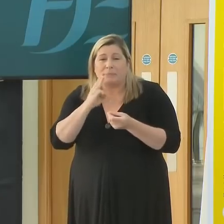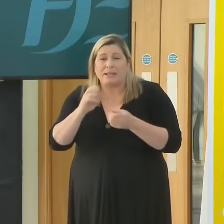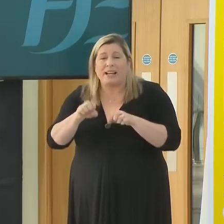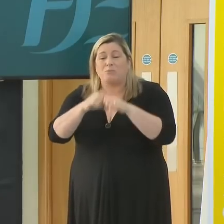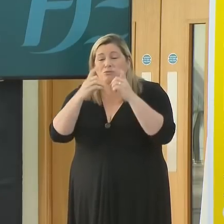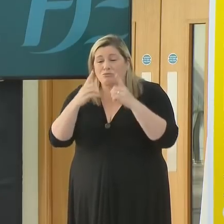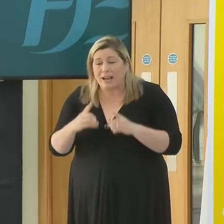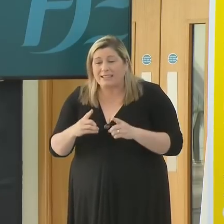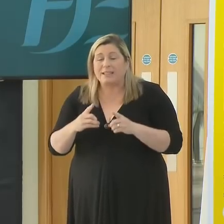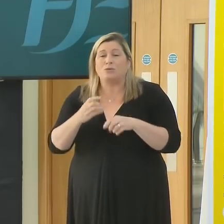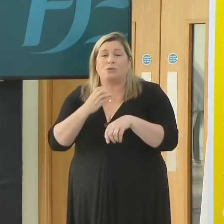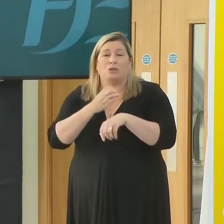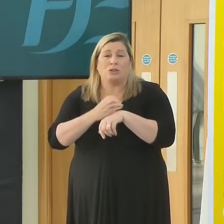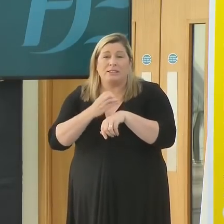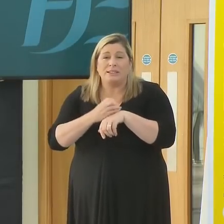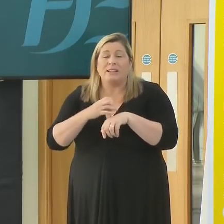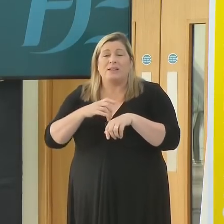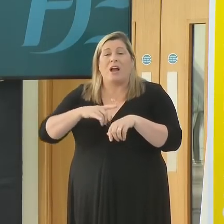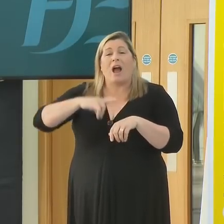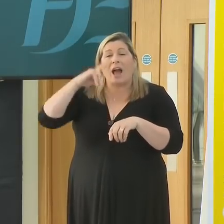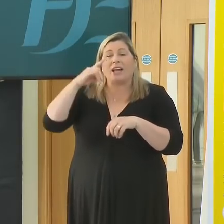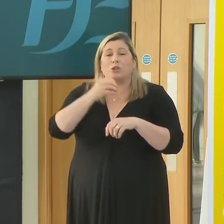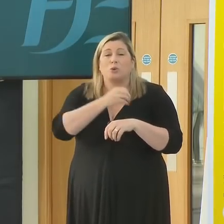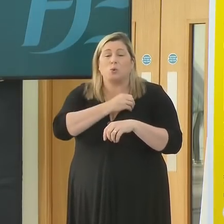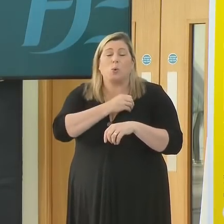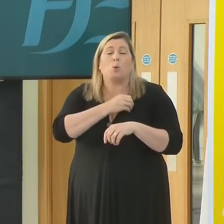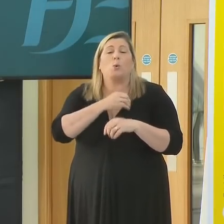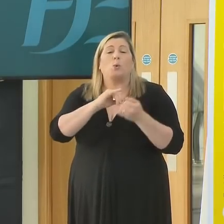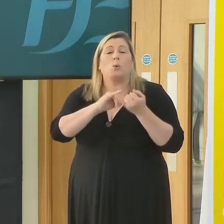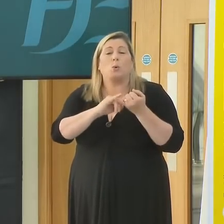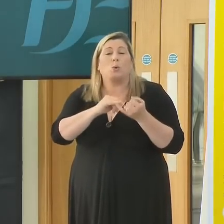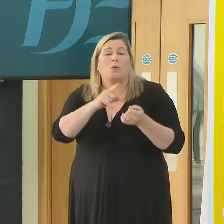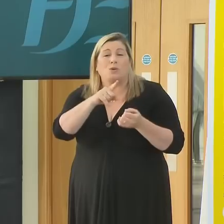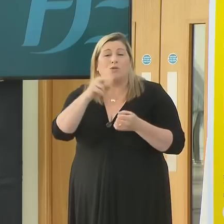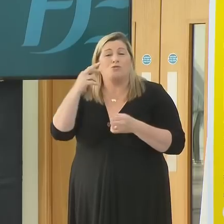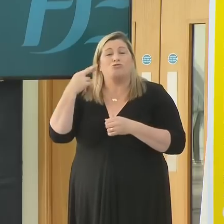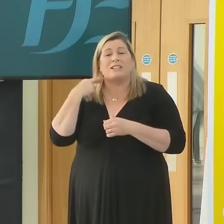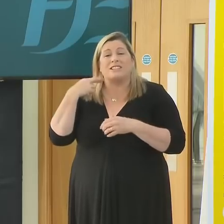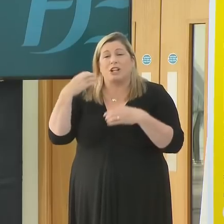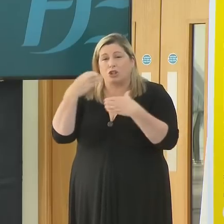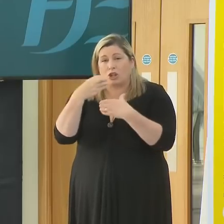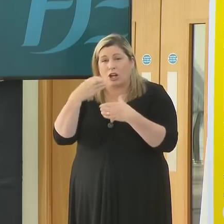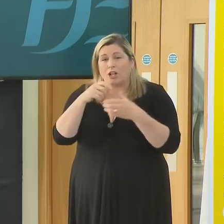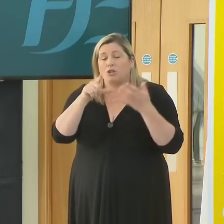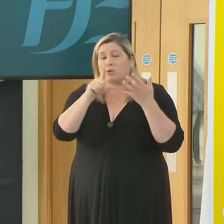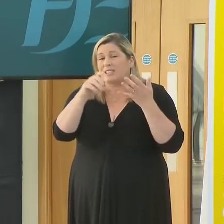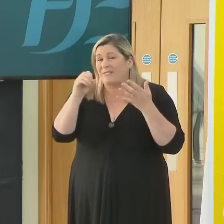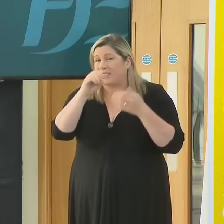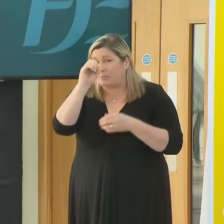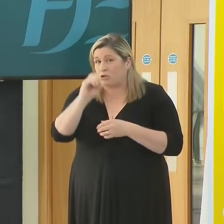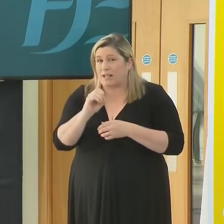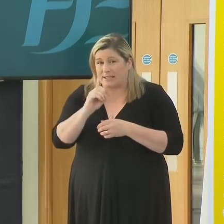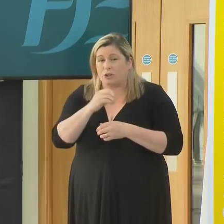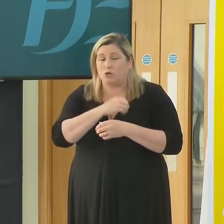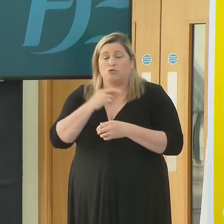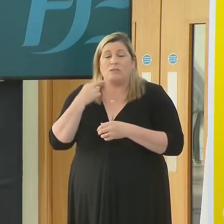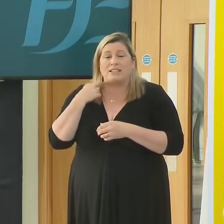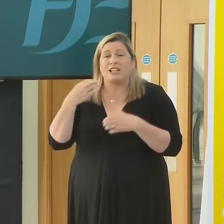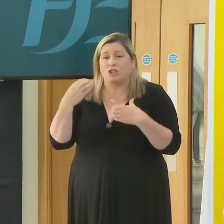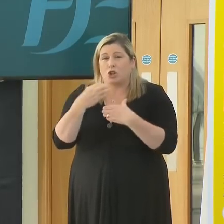that continues to be highest to residential care, so almost 37% of all of our PPE is going to residential care